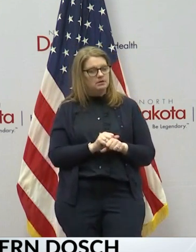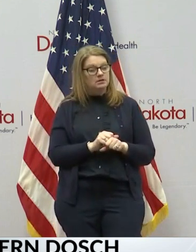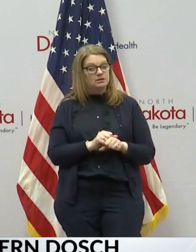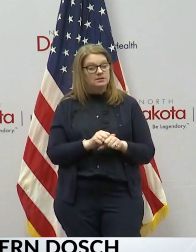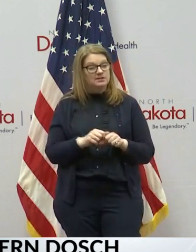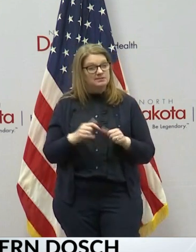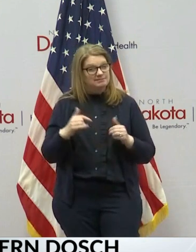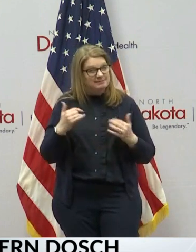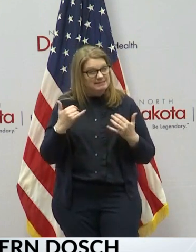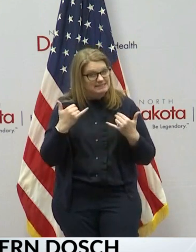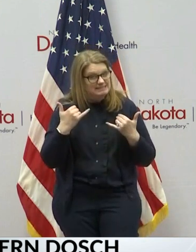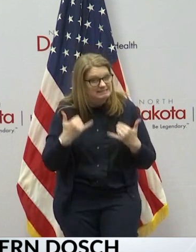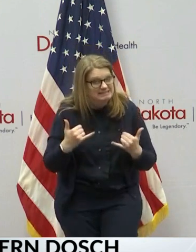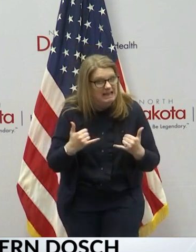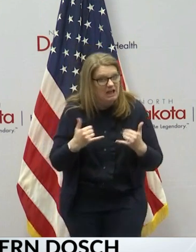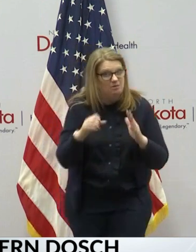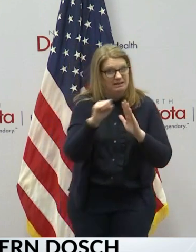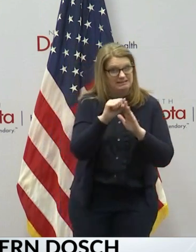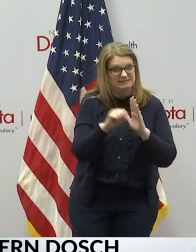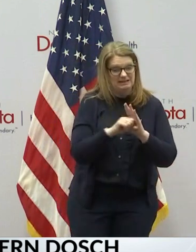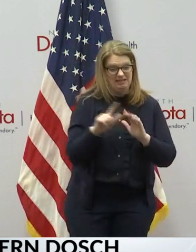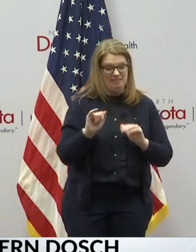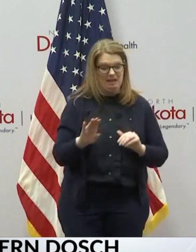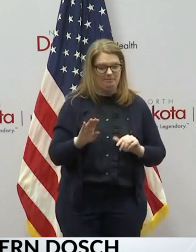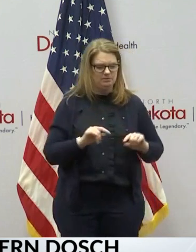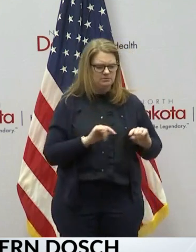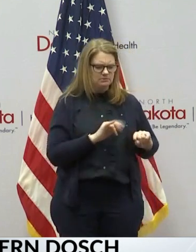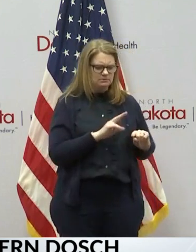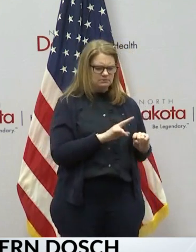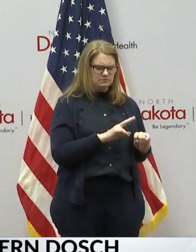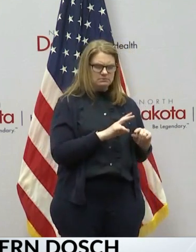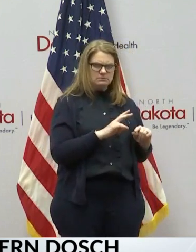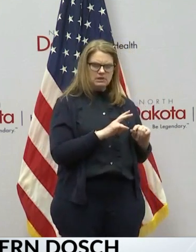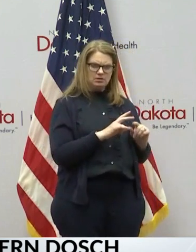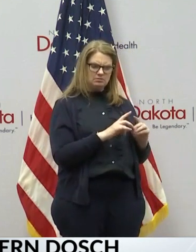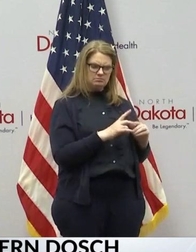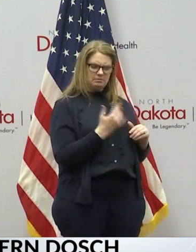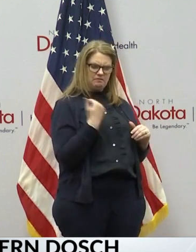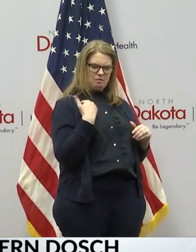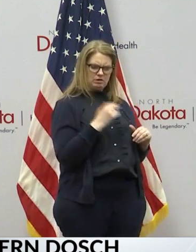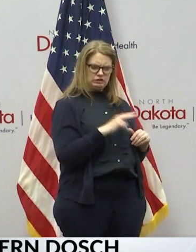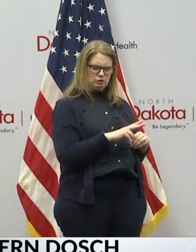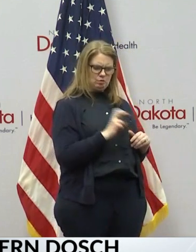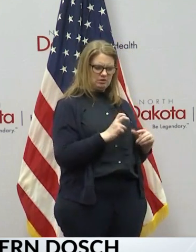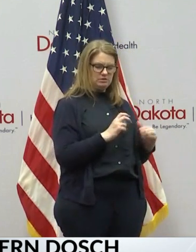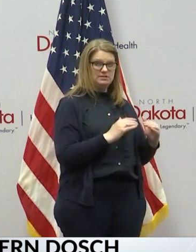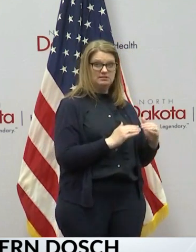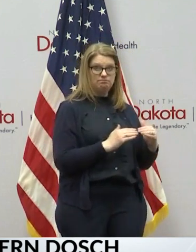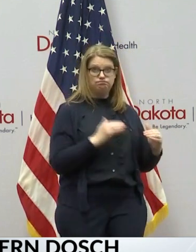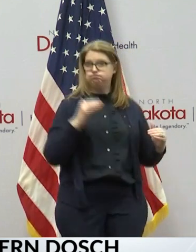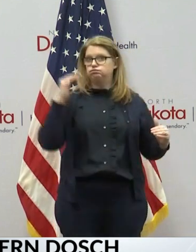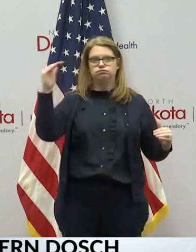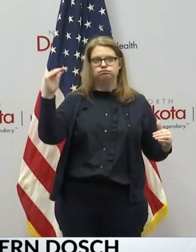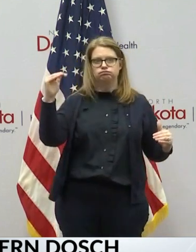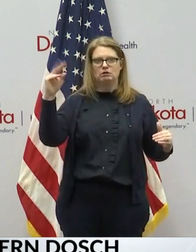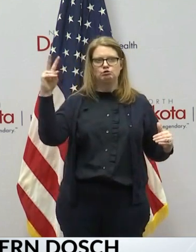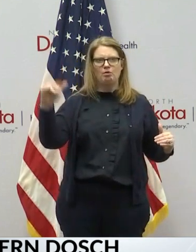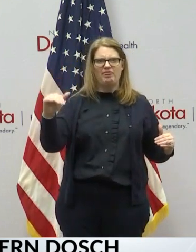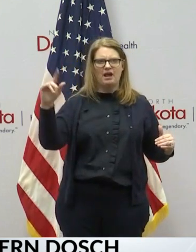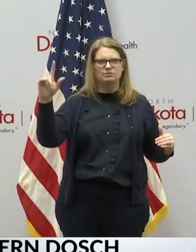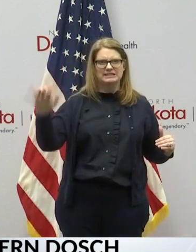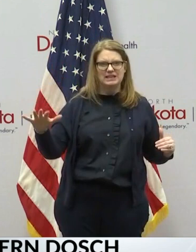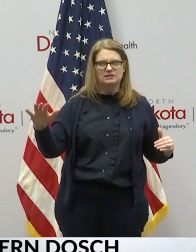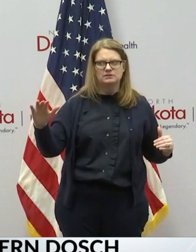of what's happening at the state lab, going from 200 tests to 2,000 tests today, on